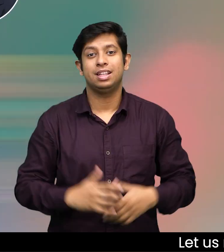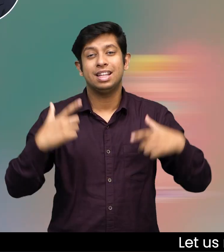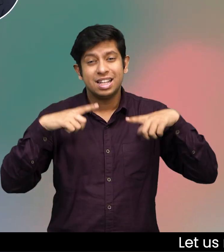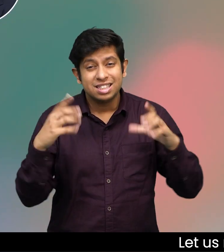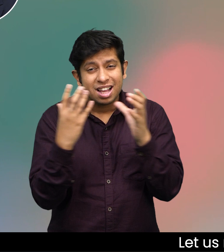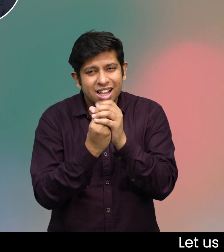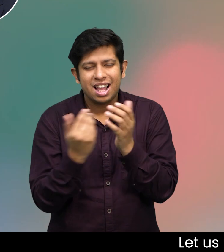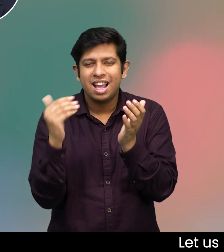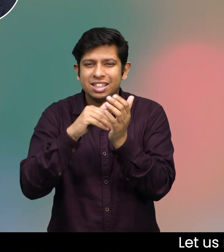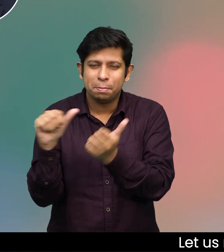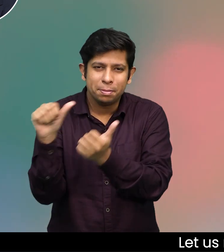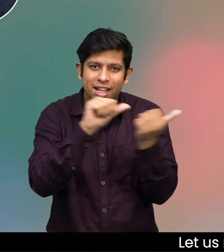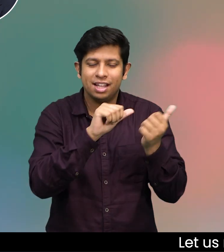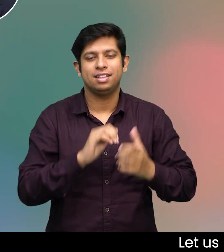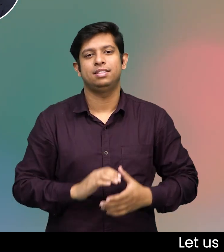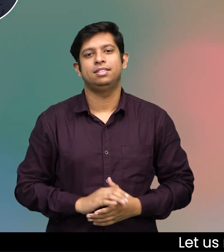Let us recall.